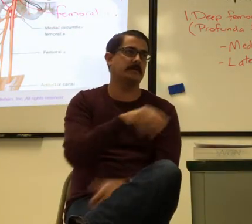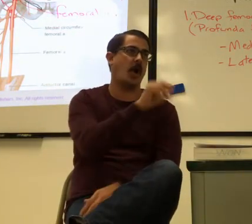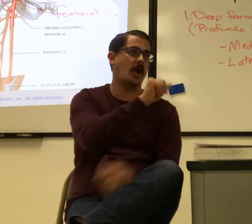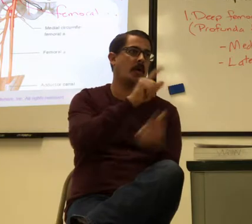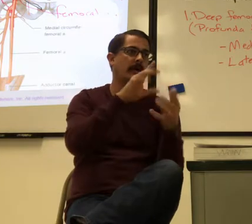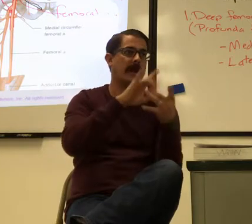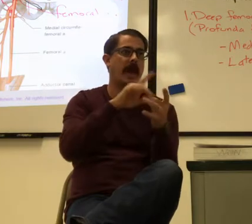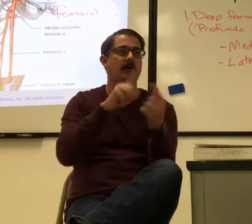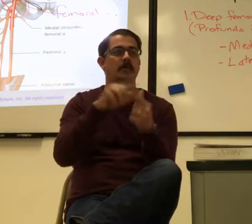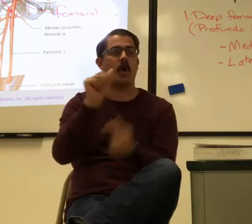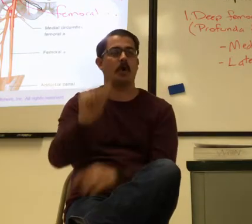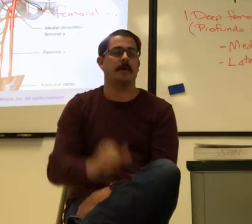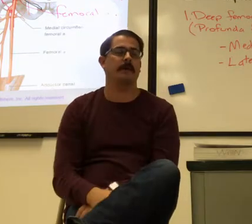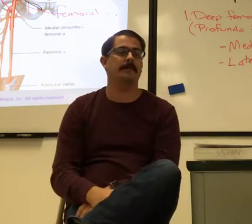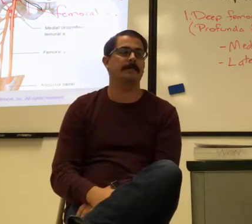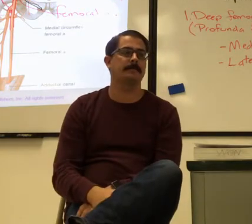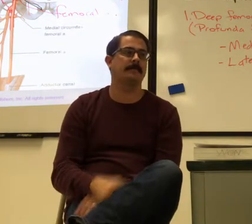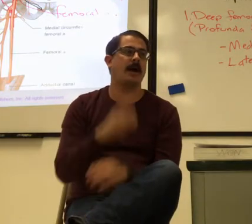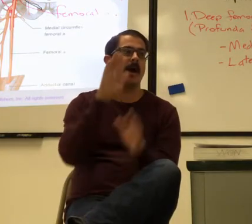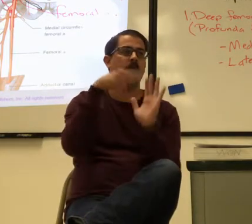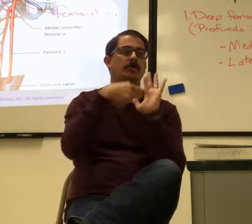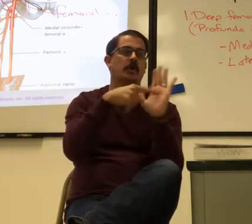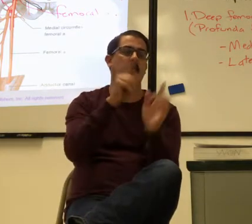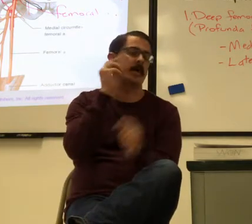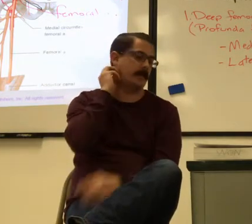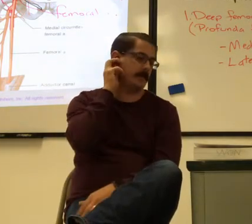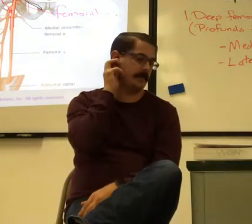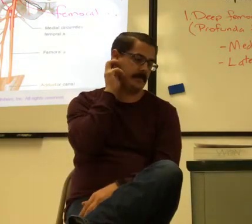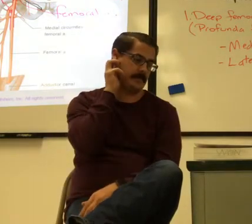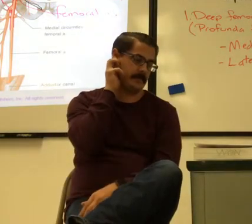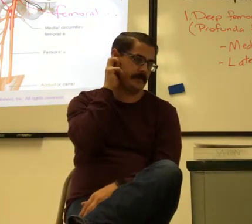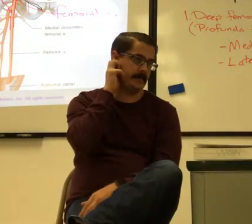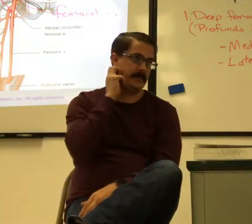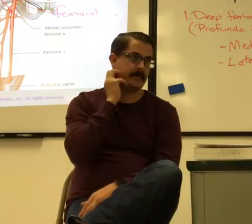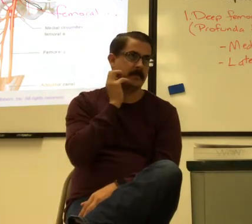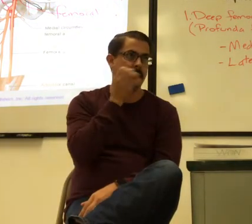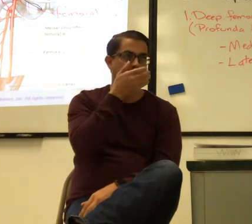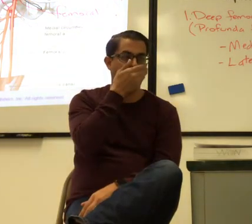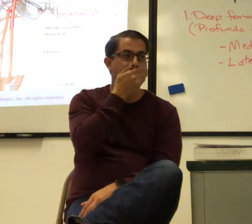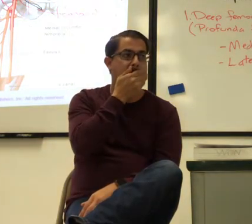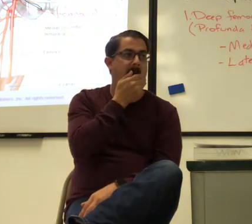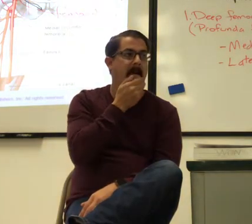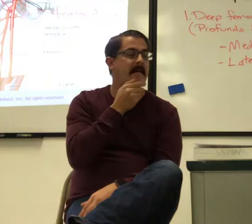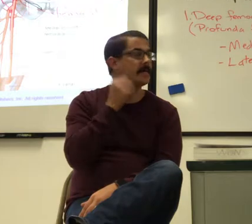Right, so let me point on the figures and know what I'm talking about there. Let me